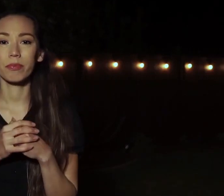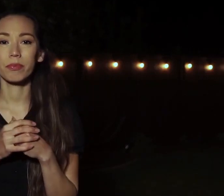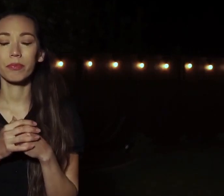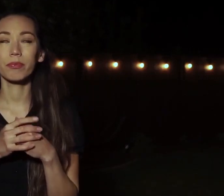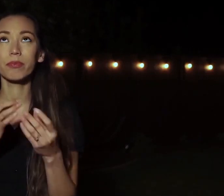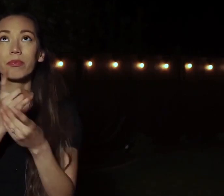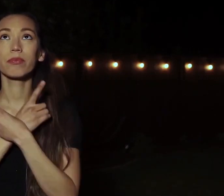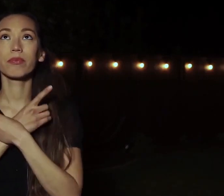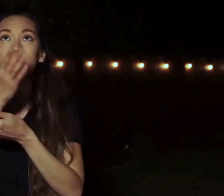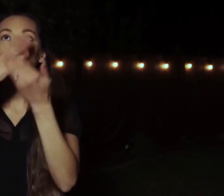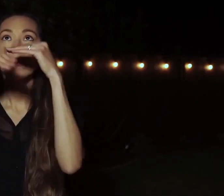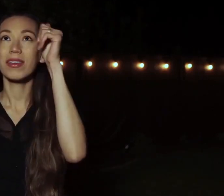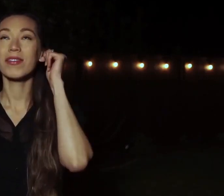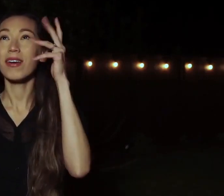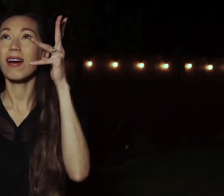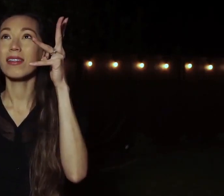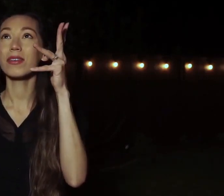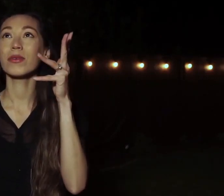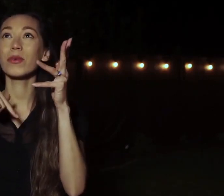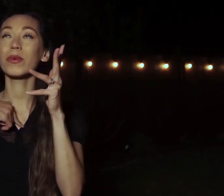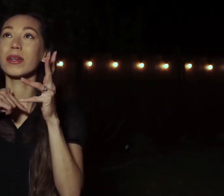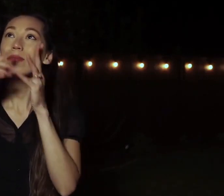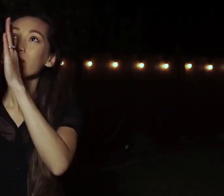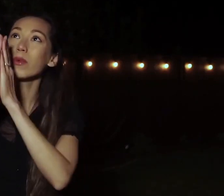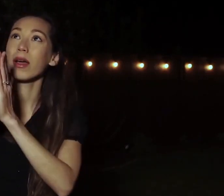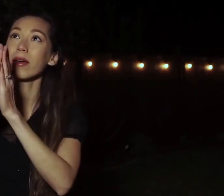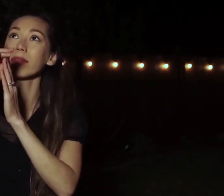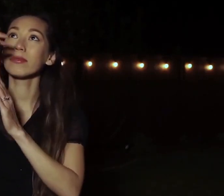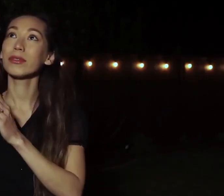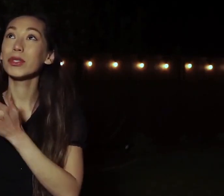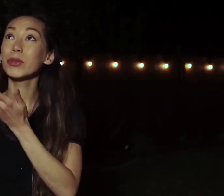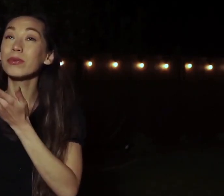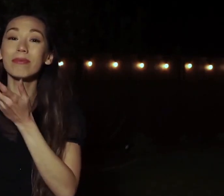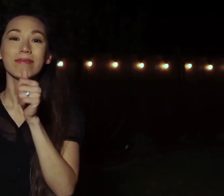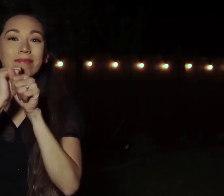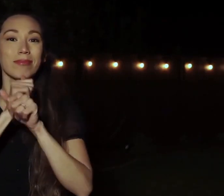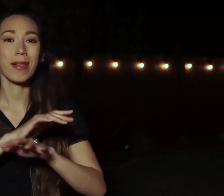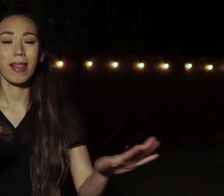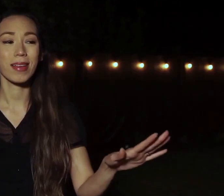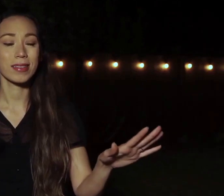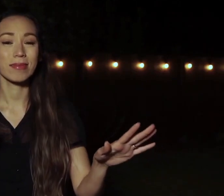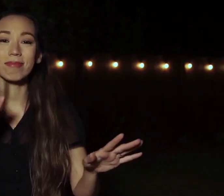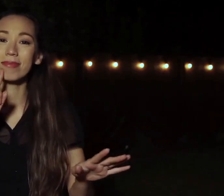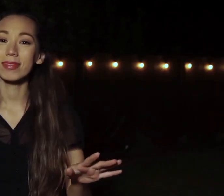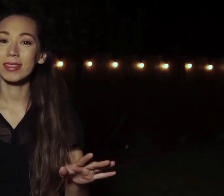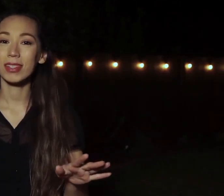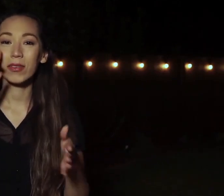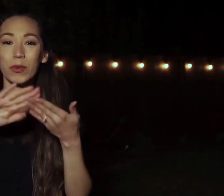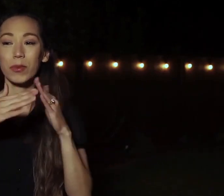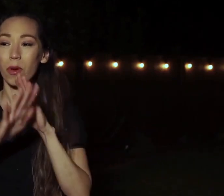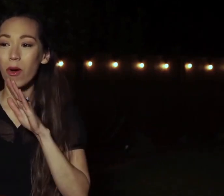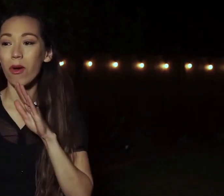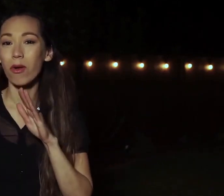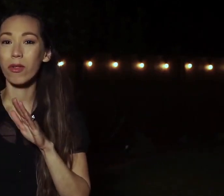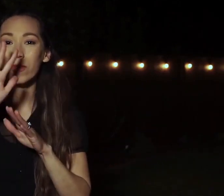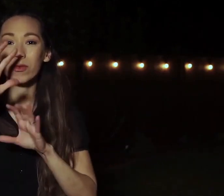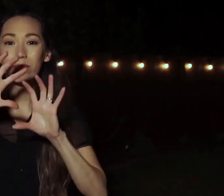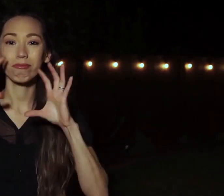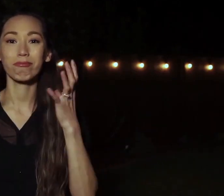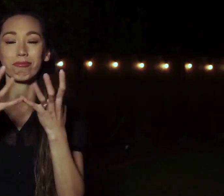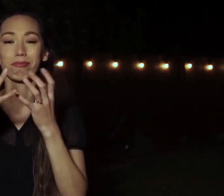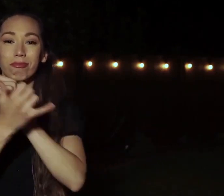Dear Heavenly Father, we pray for you to bless the deaf communities of all countries and